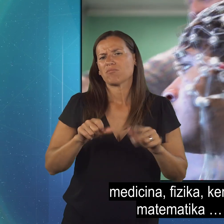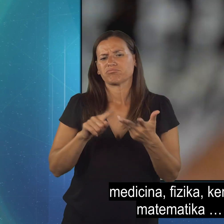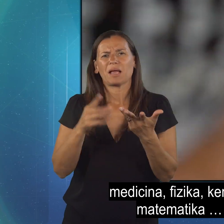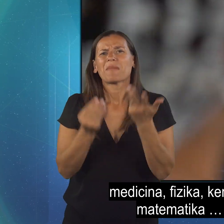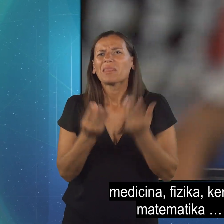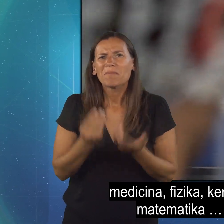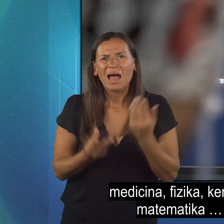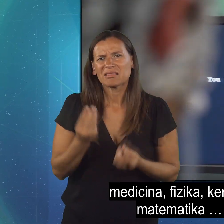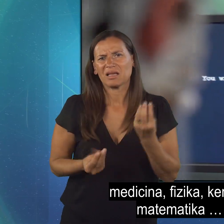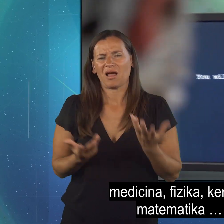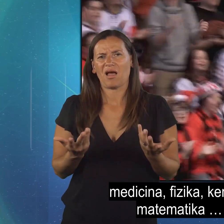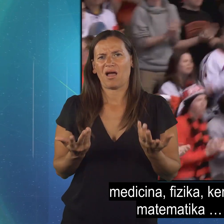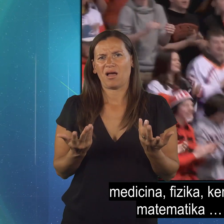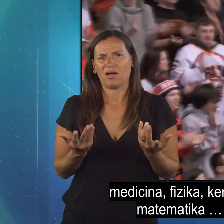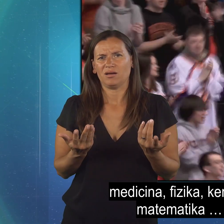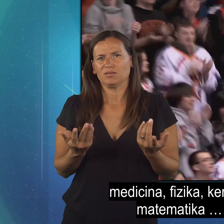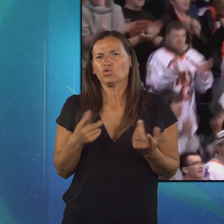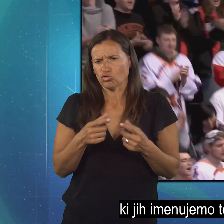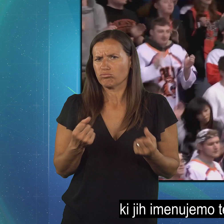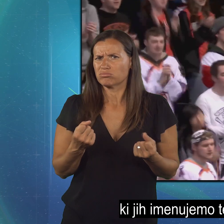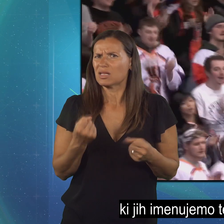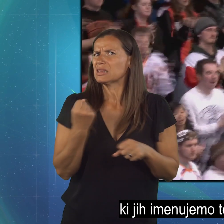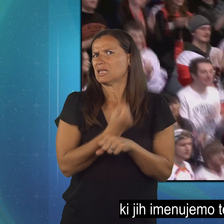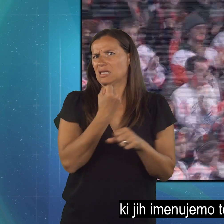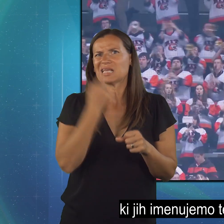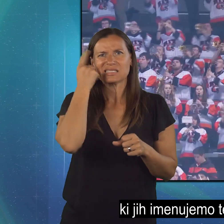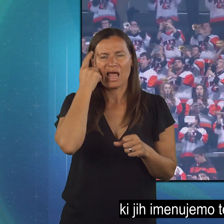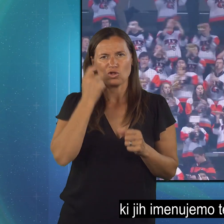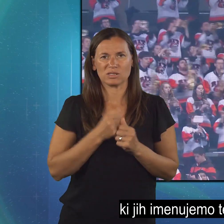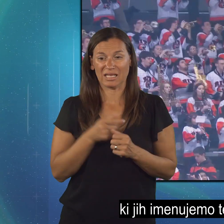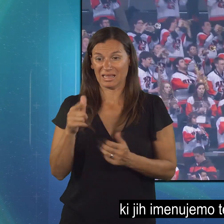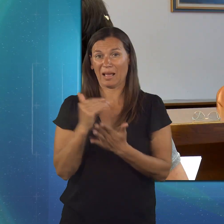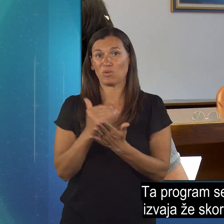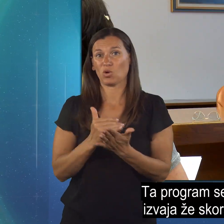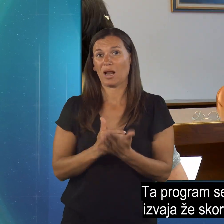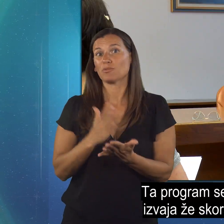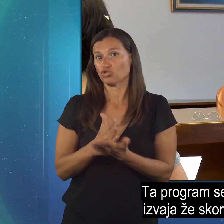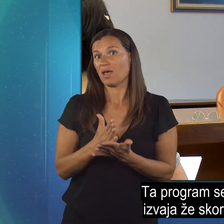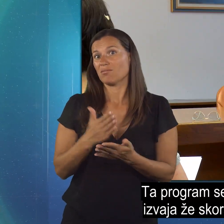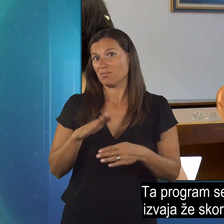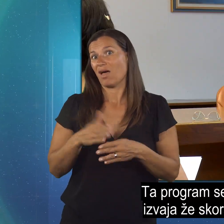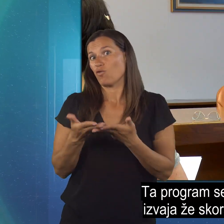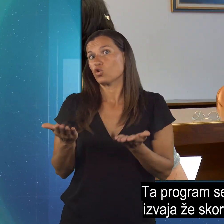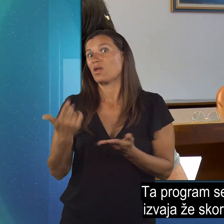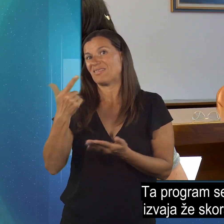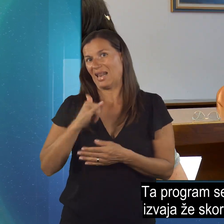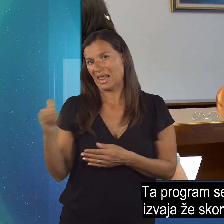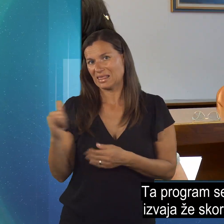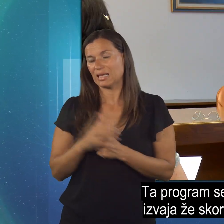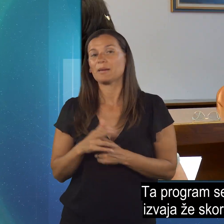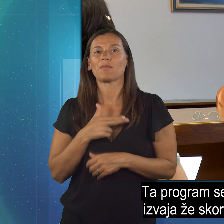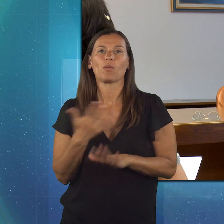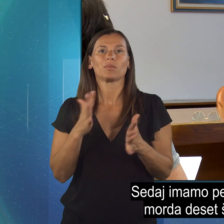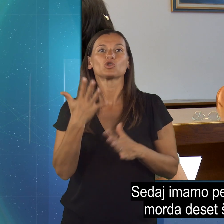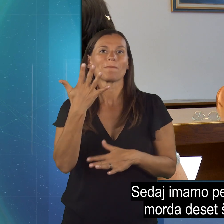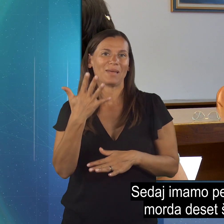chemistry, these kinds of mathematics, these kinds of what we call the hard sciences. So this program has been in place almost 2 years now.